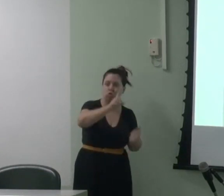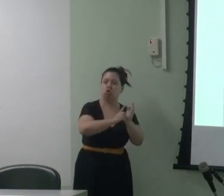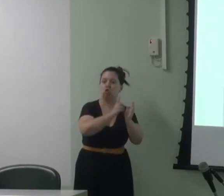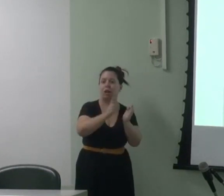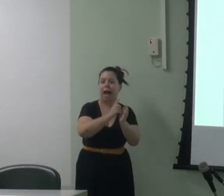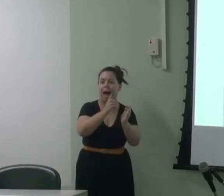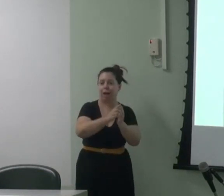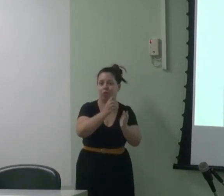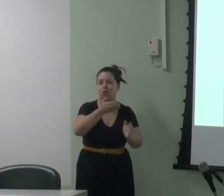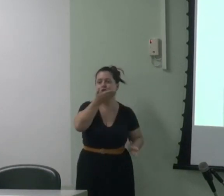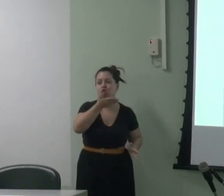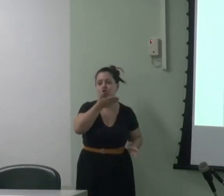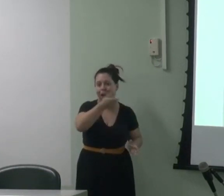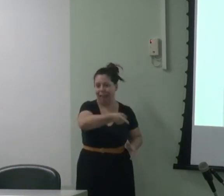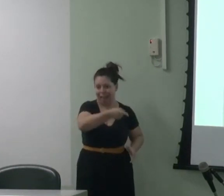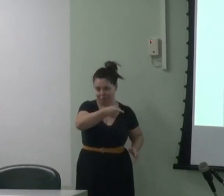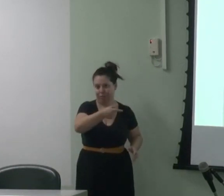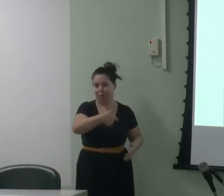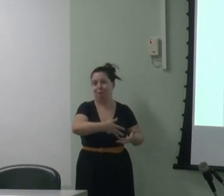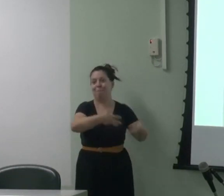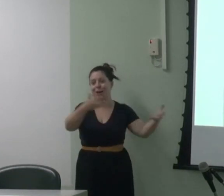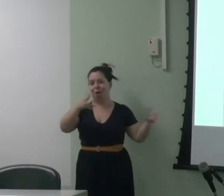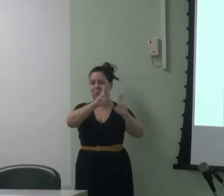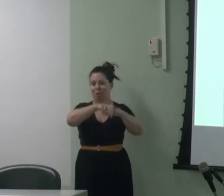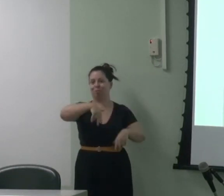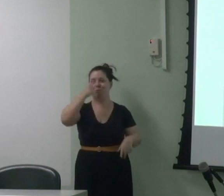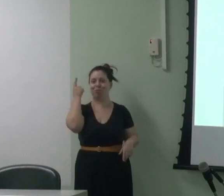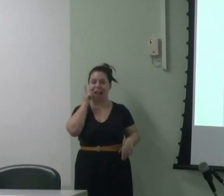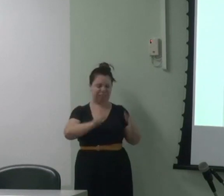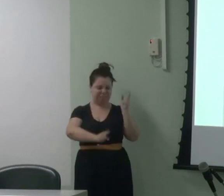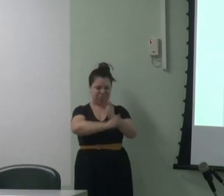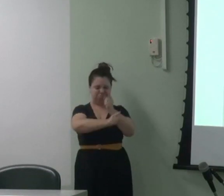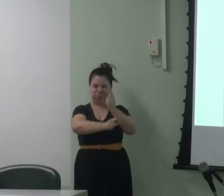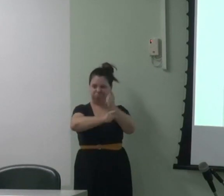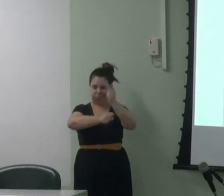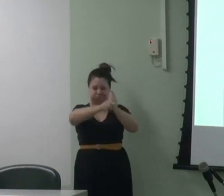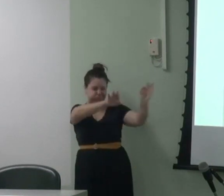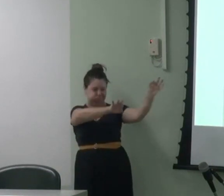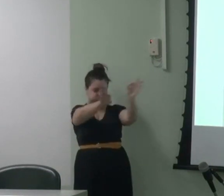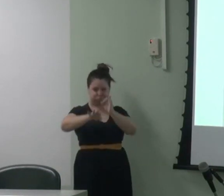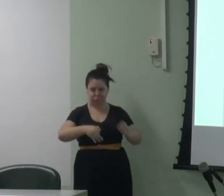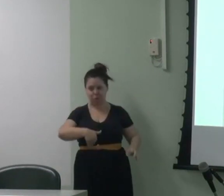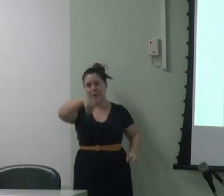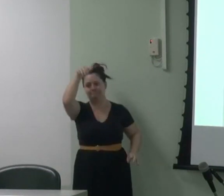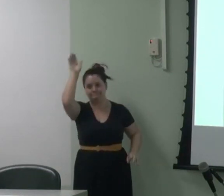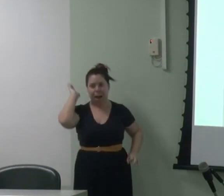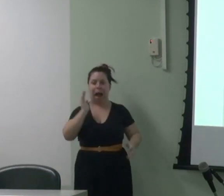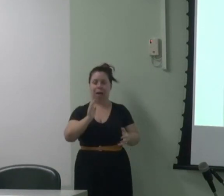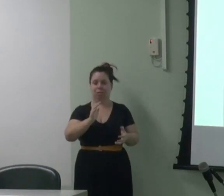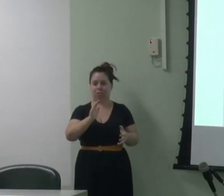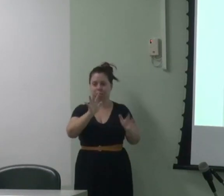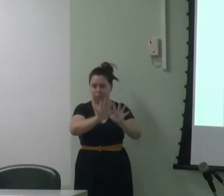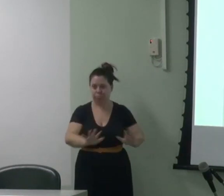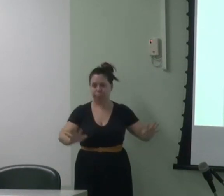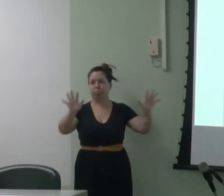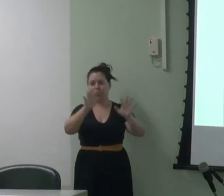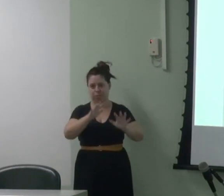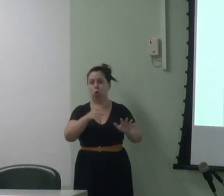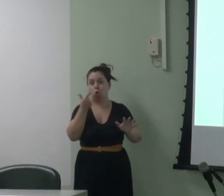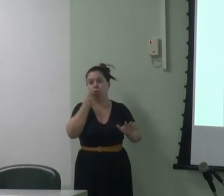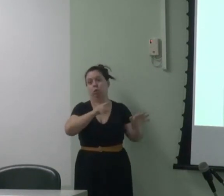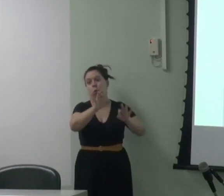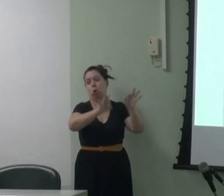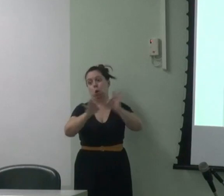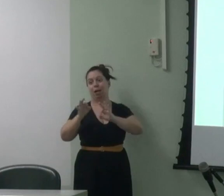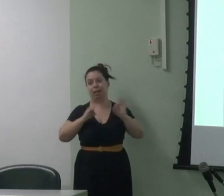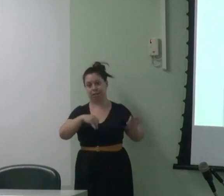which targets at covering the whole lexicon of Czech. So the aim is simply to organize all the words we